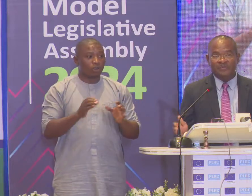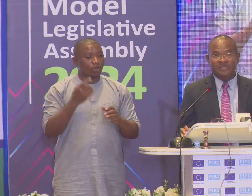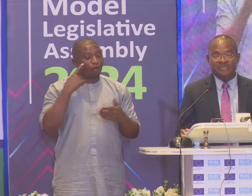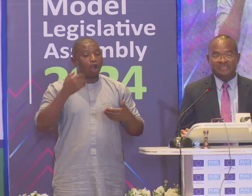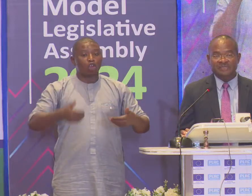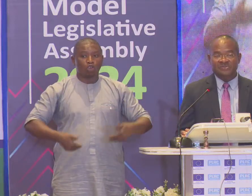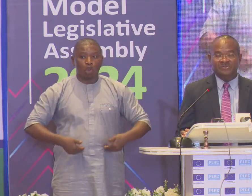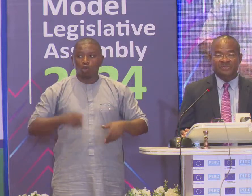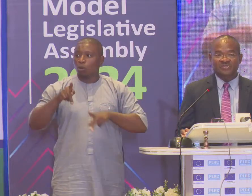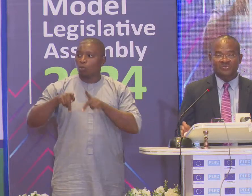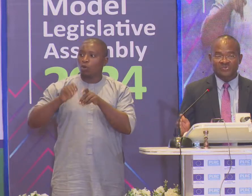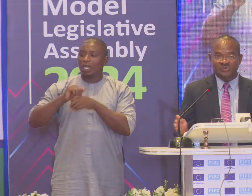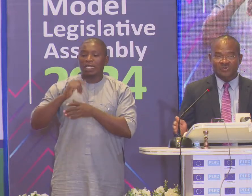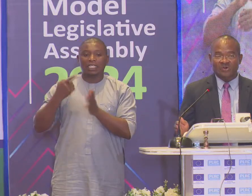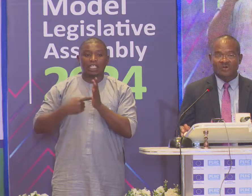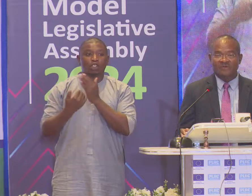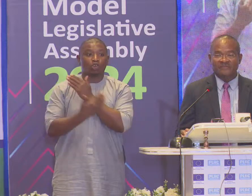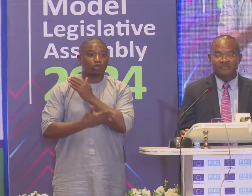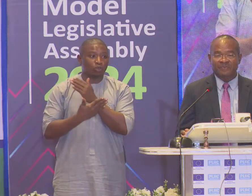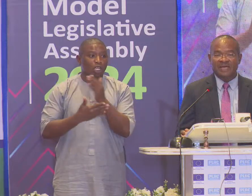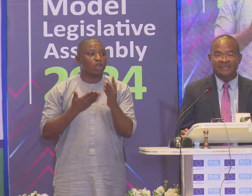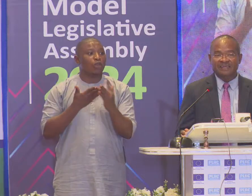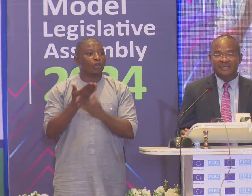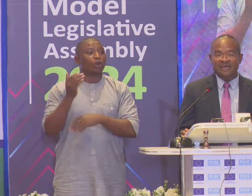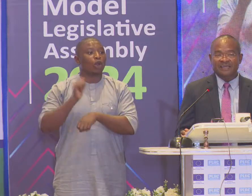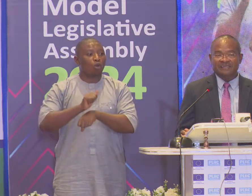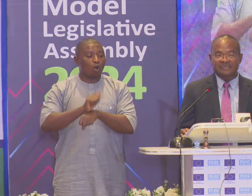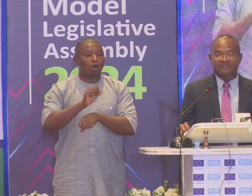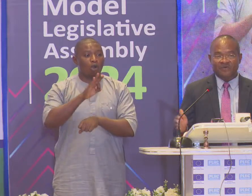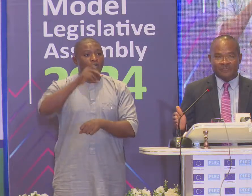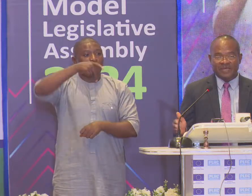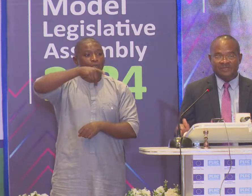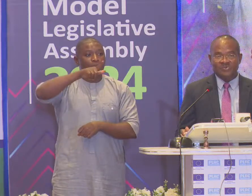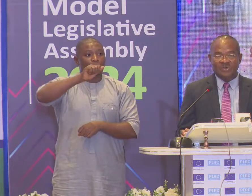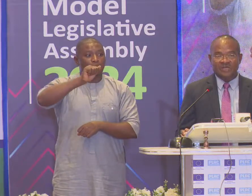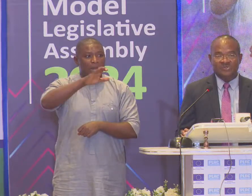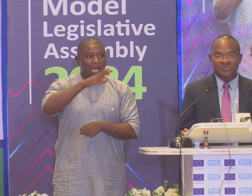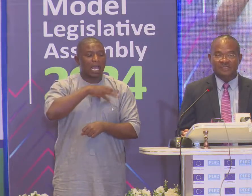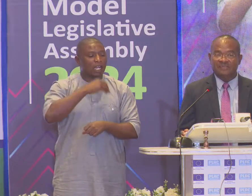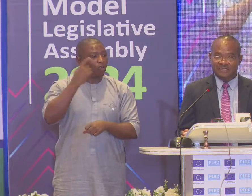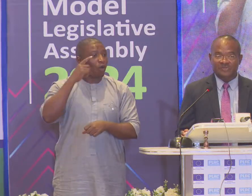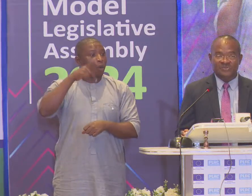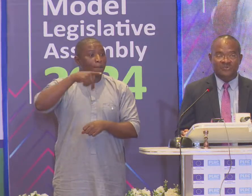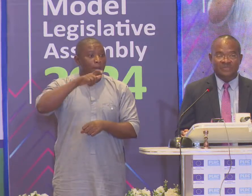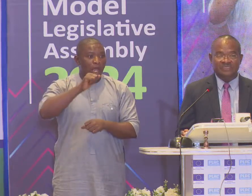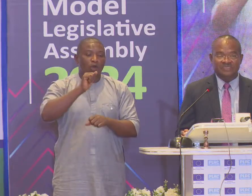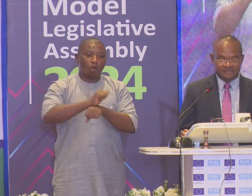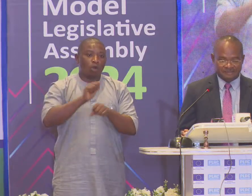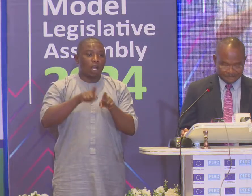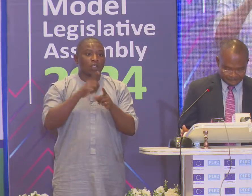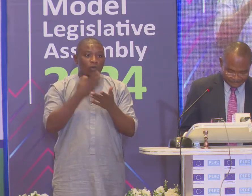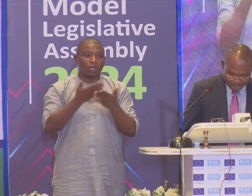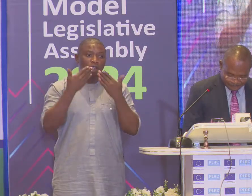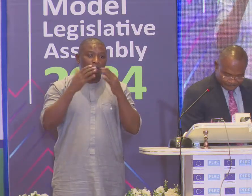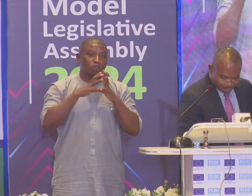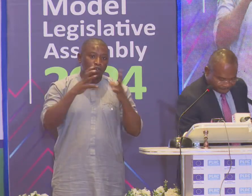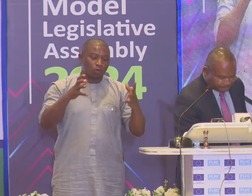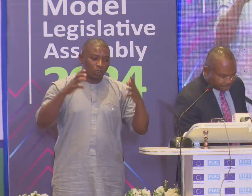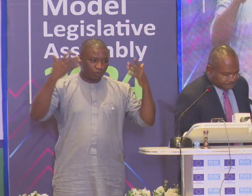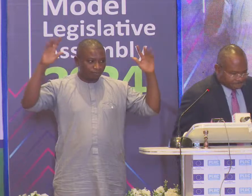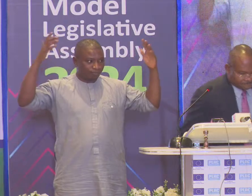people in this country through the work of Plac, and indeed for Plac's work as well. Thank you so much.